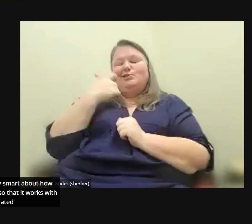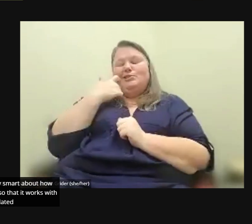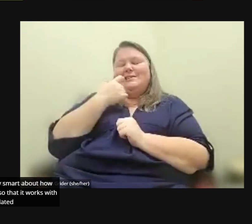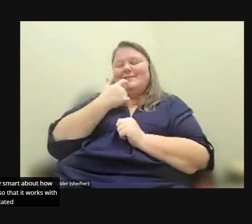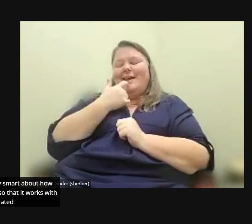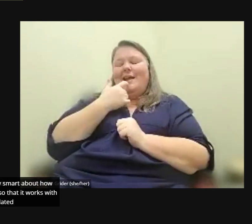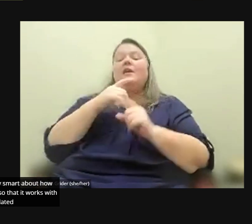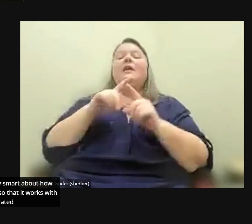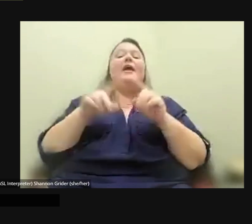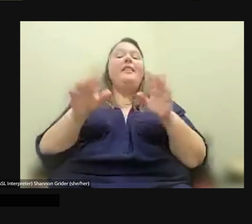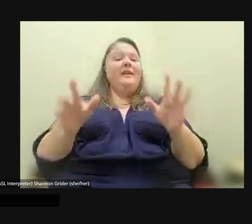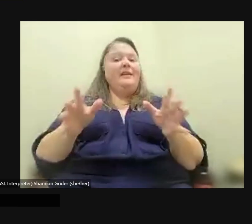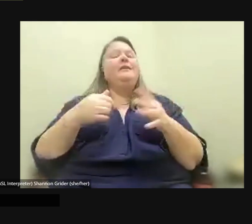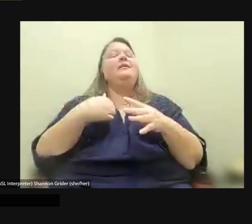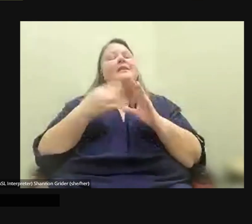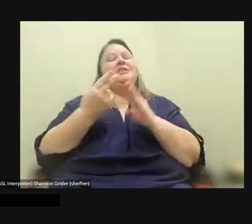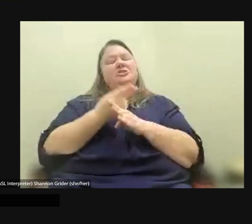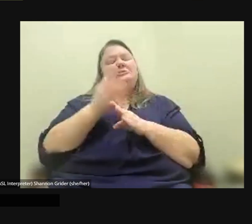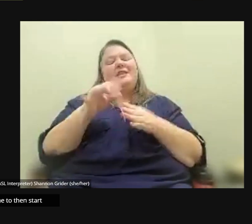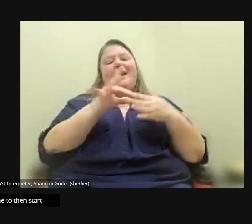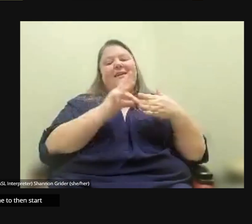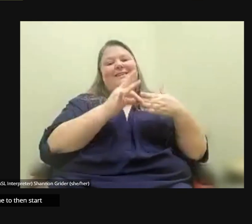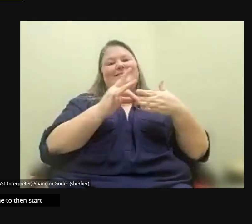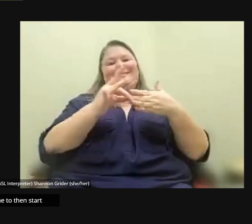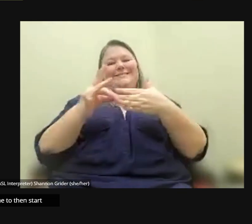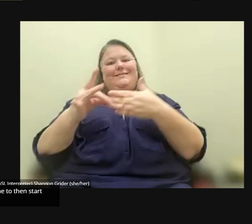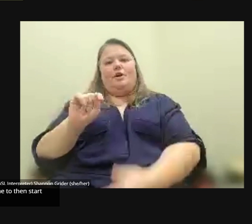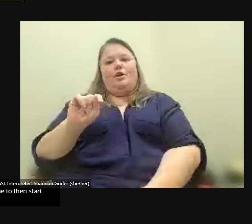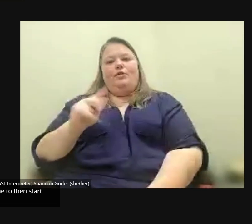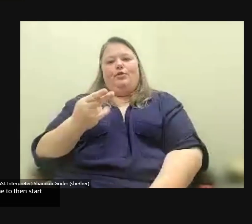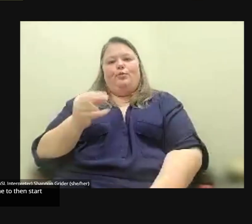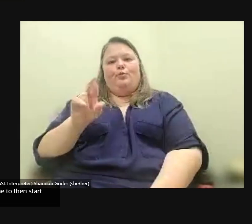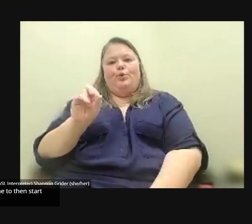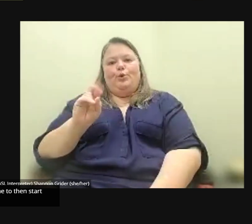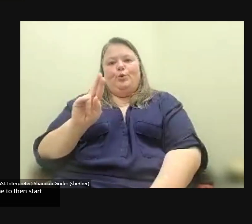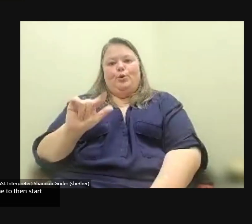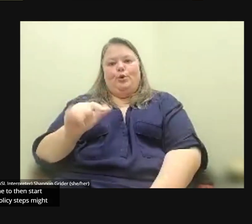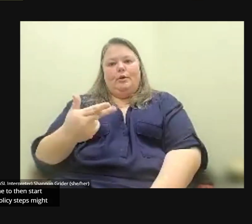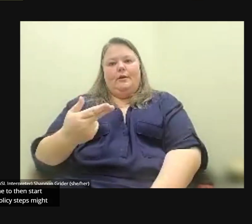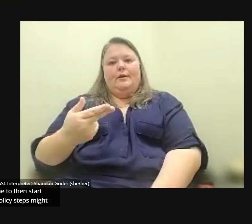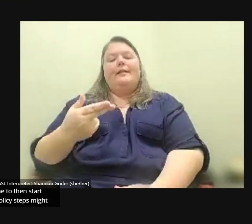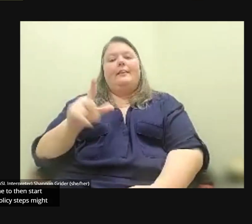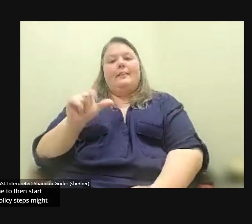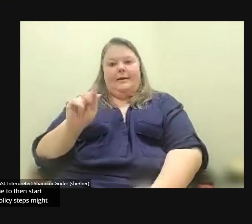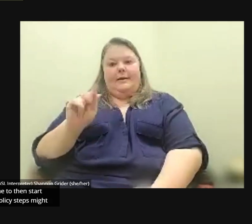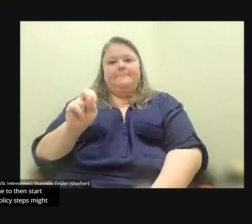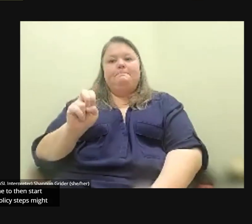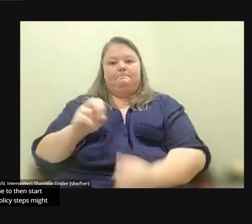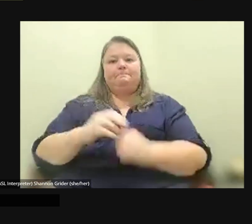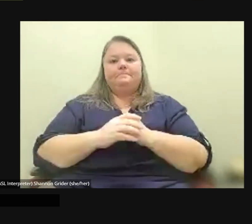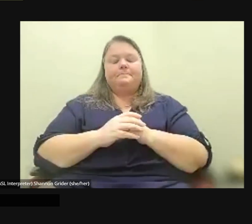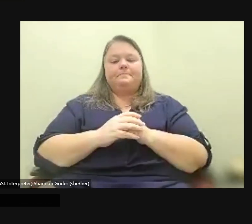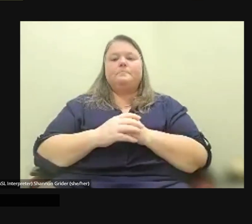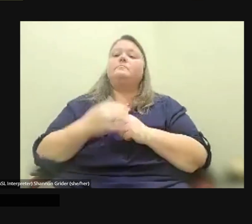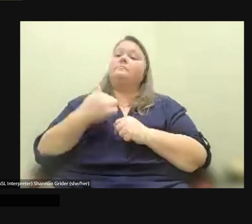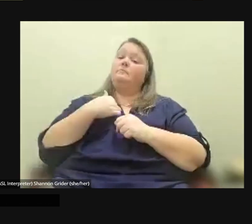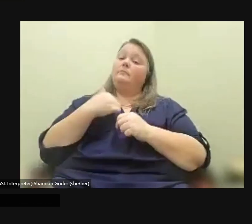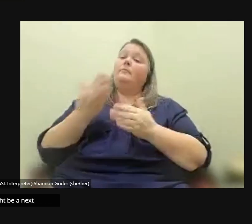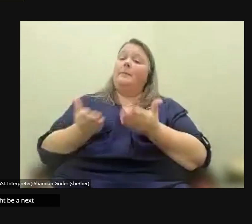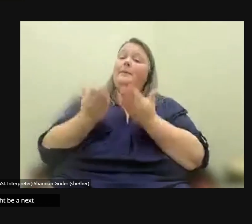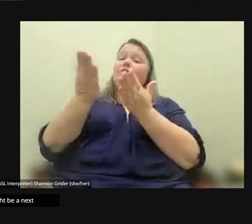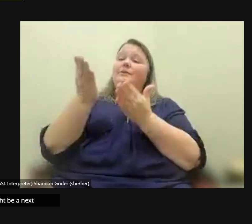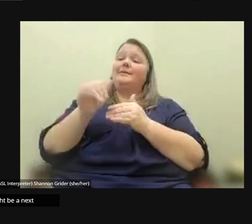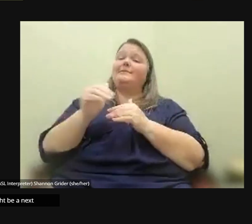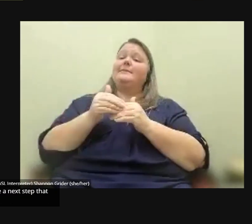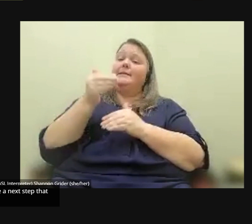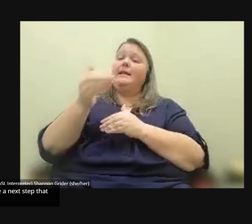through line to then start considering what some of the policy steps might be. So I might suggest that might be a next step, that we bring it